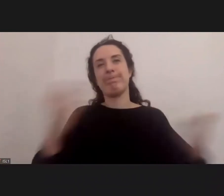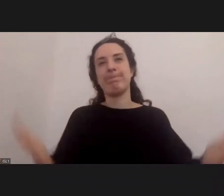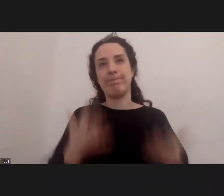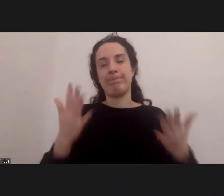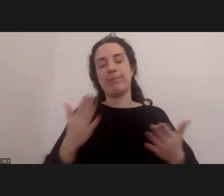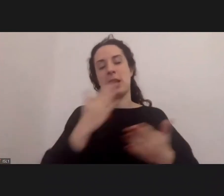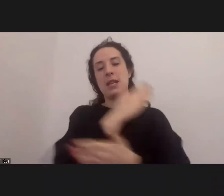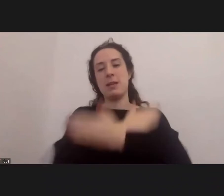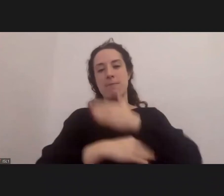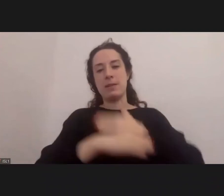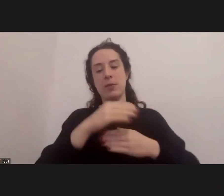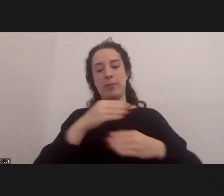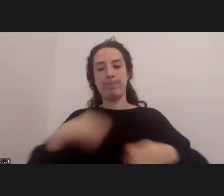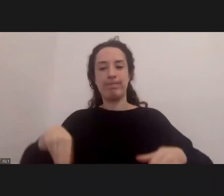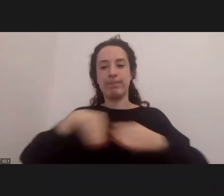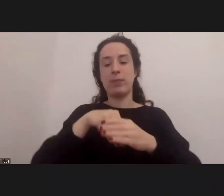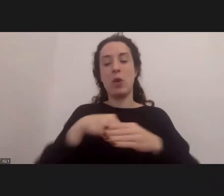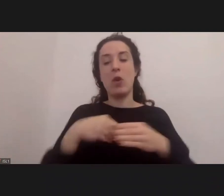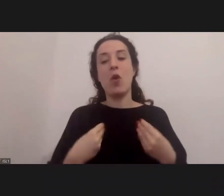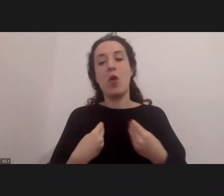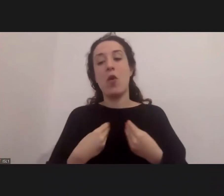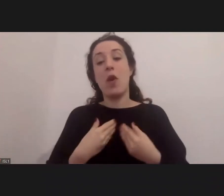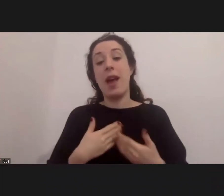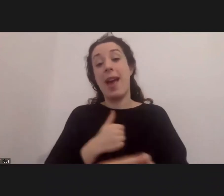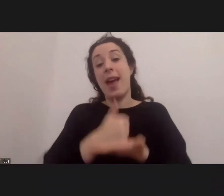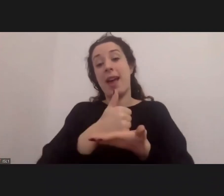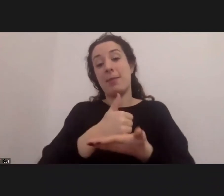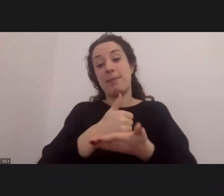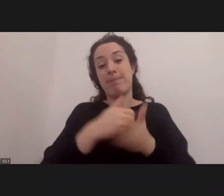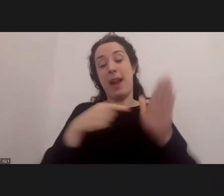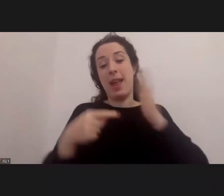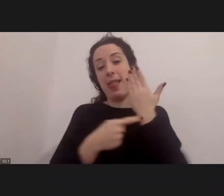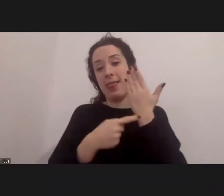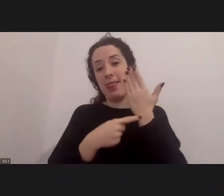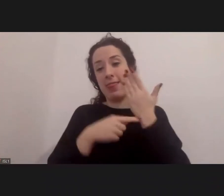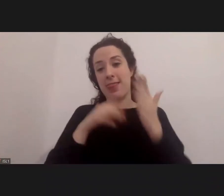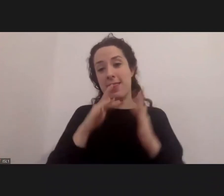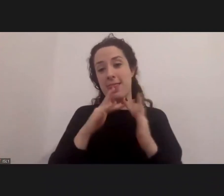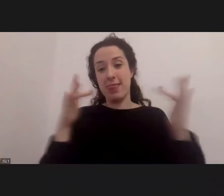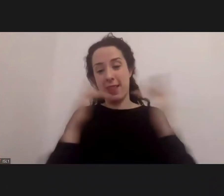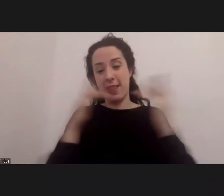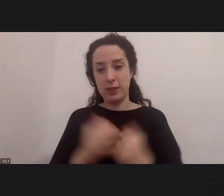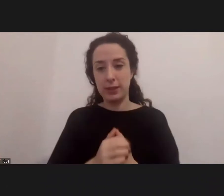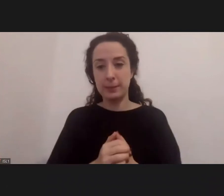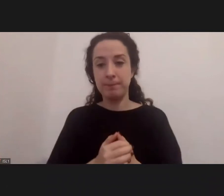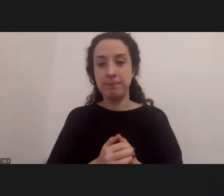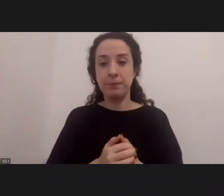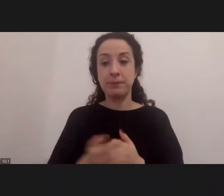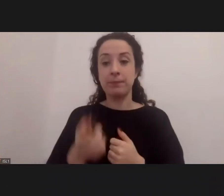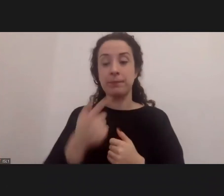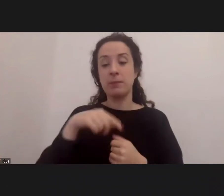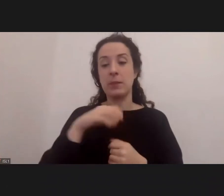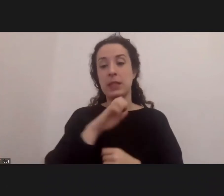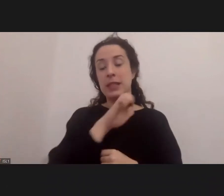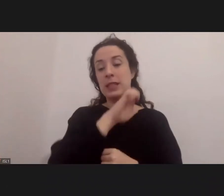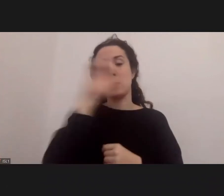digital technologies. This project, by being in accordance with the European Pillar of Social